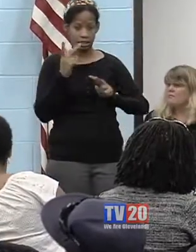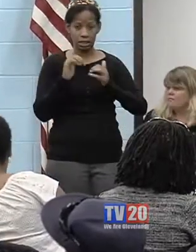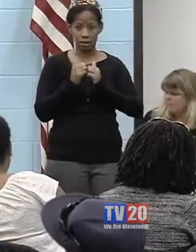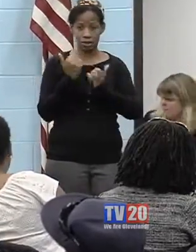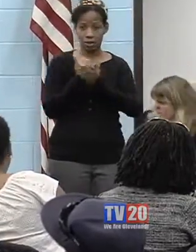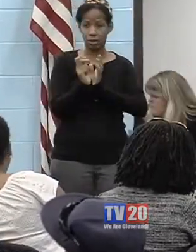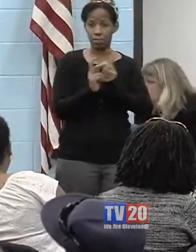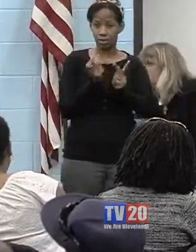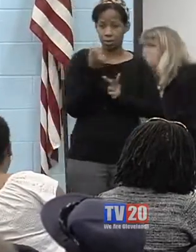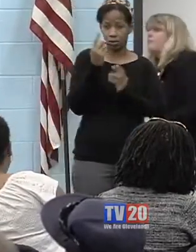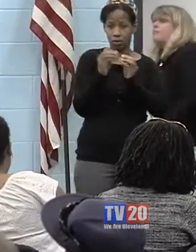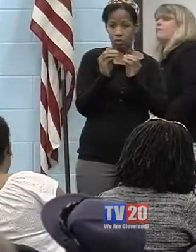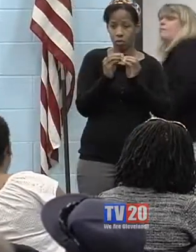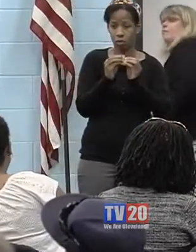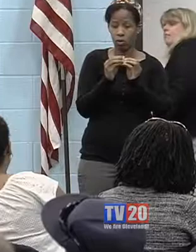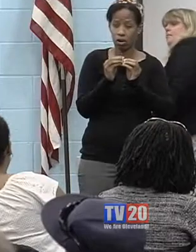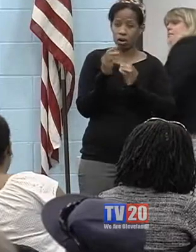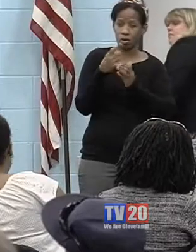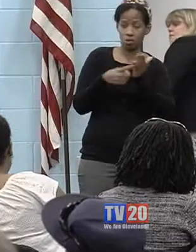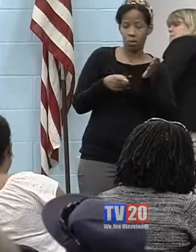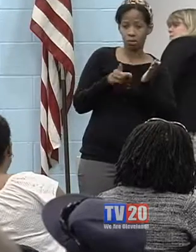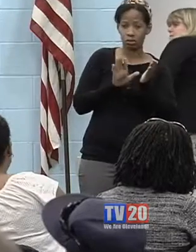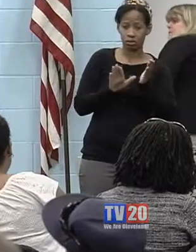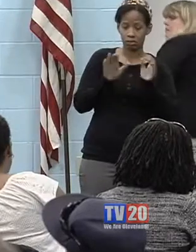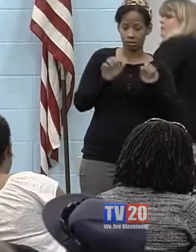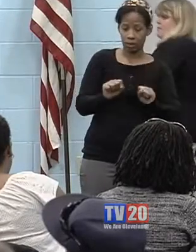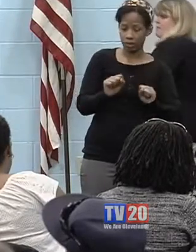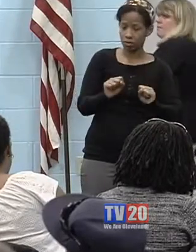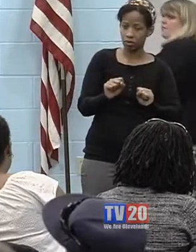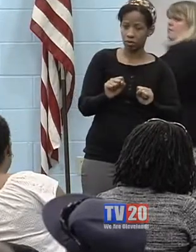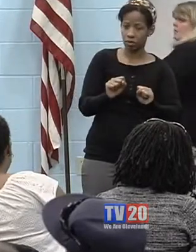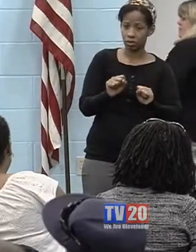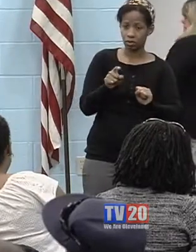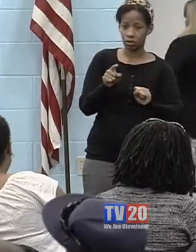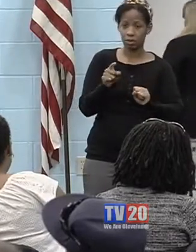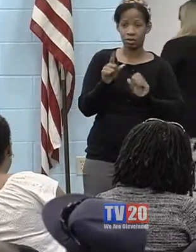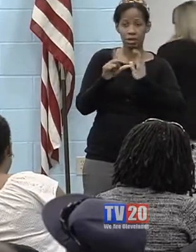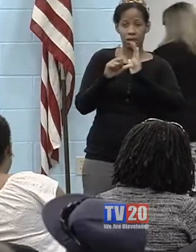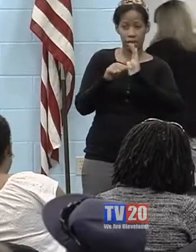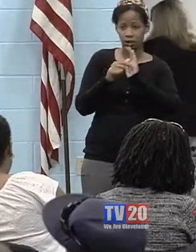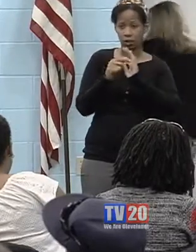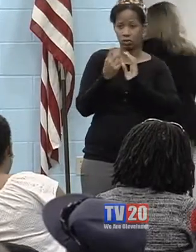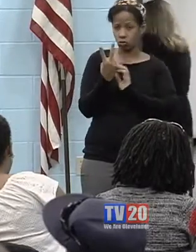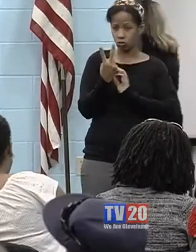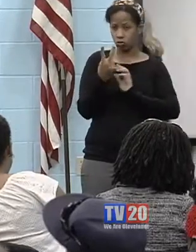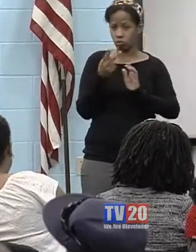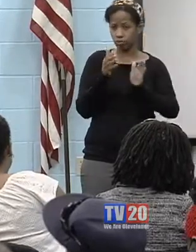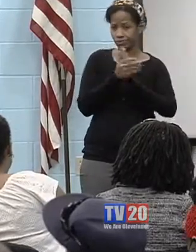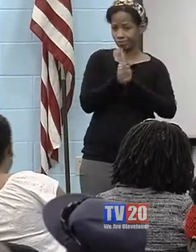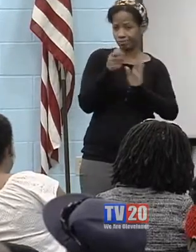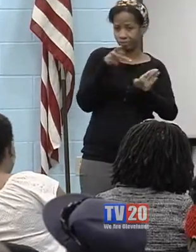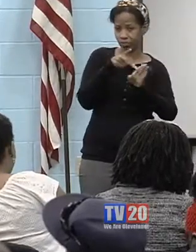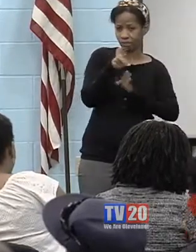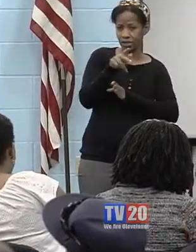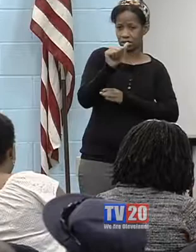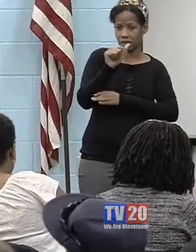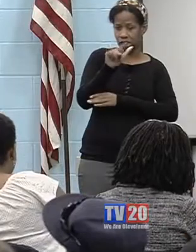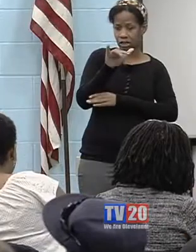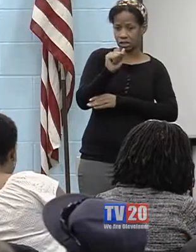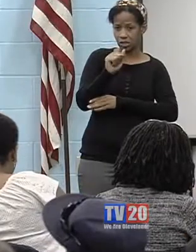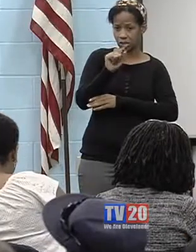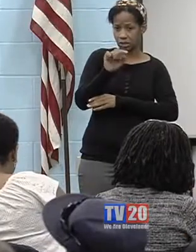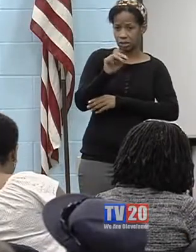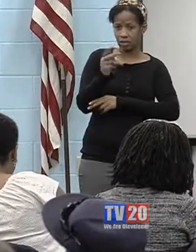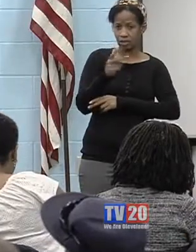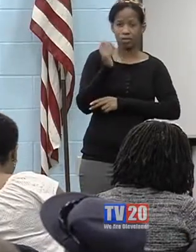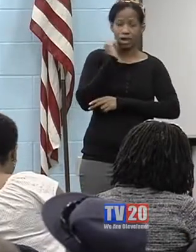help people understand what might be possible. And you're going to hear later from two professionals, Alicia Howerton and Tom Sawyer,